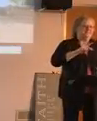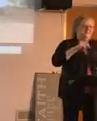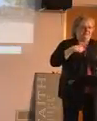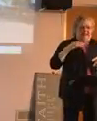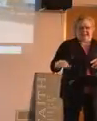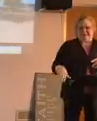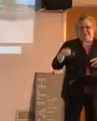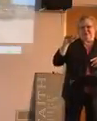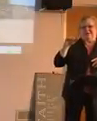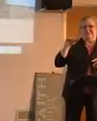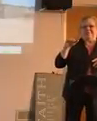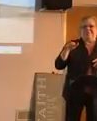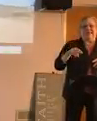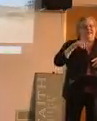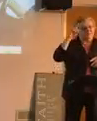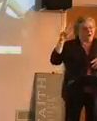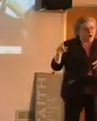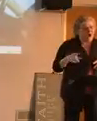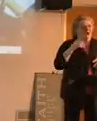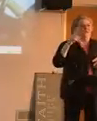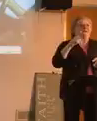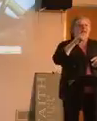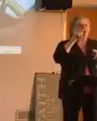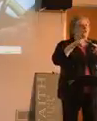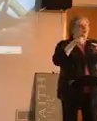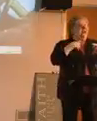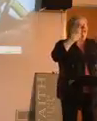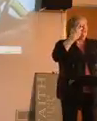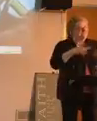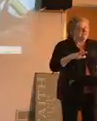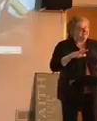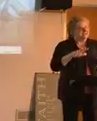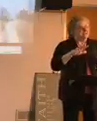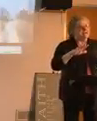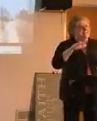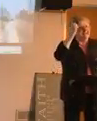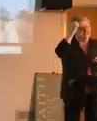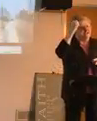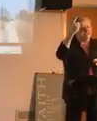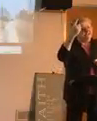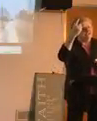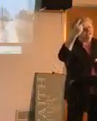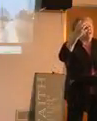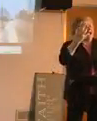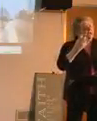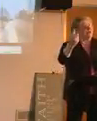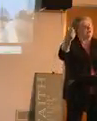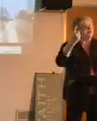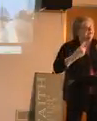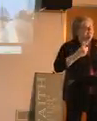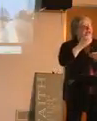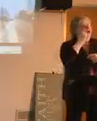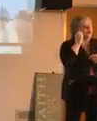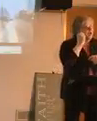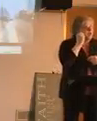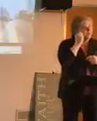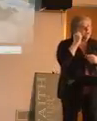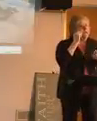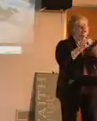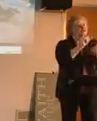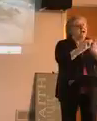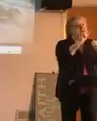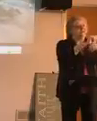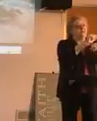was always going to be, when I finished up my college and seminary education, to come back home and to do gospel